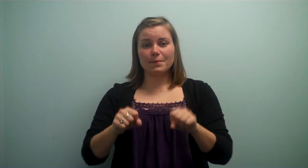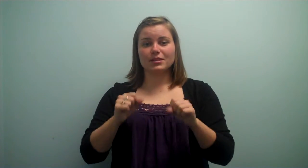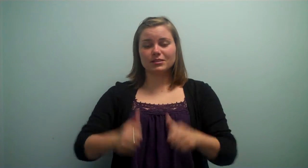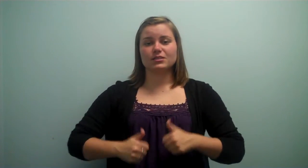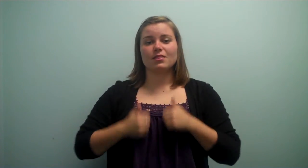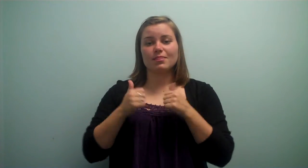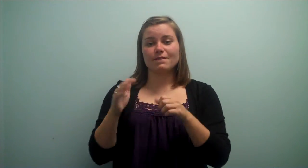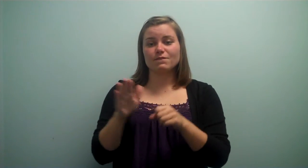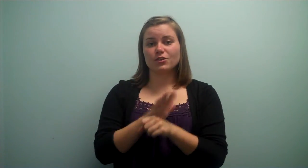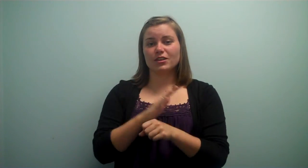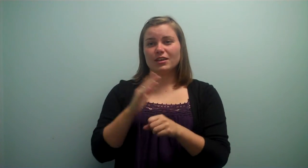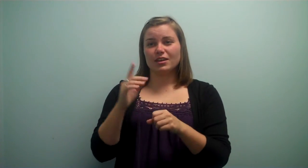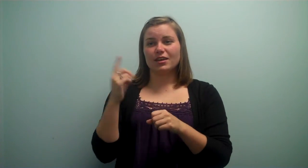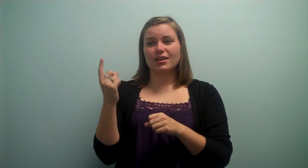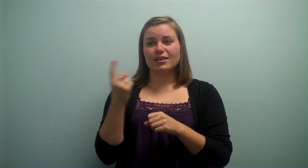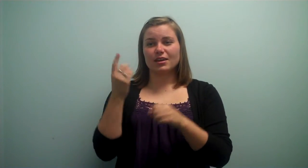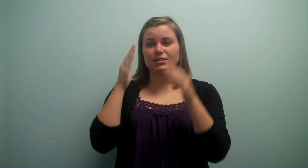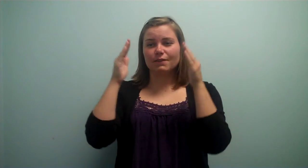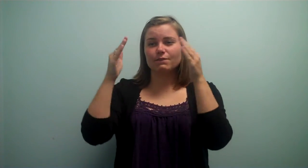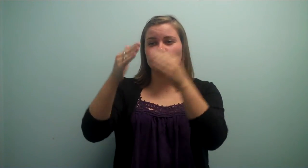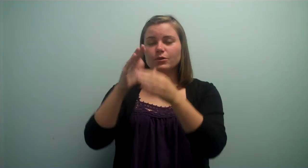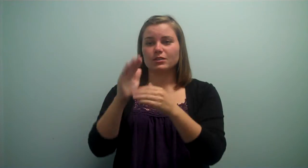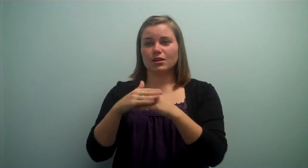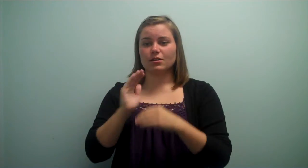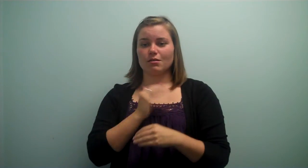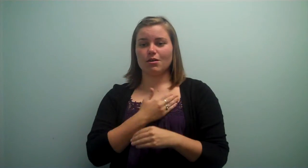a constant focus on our beautiful cathedrals.